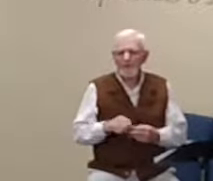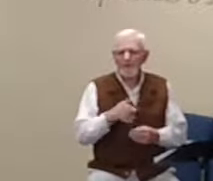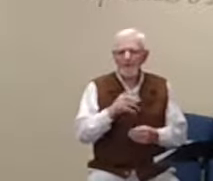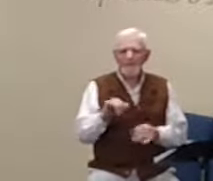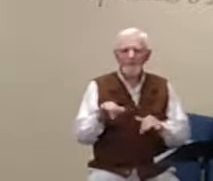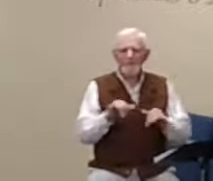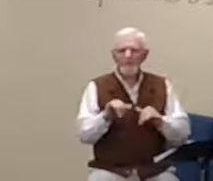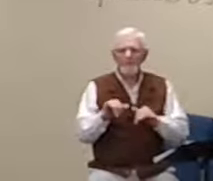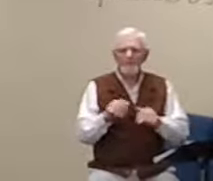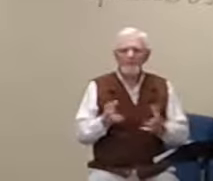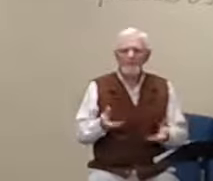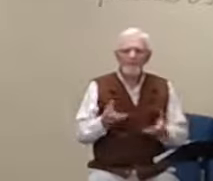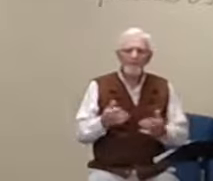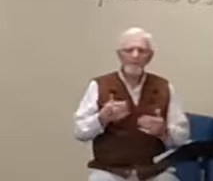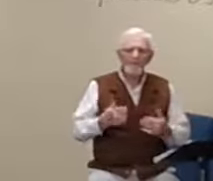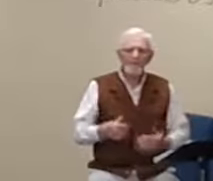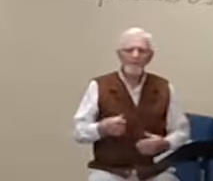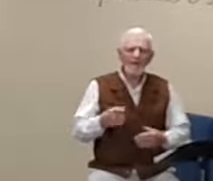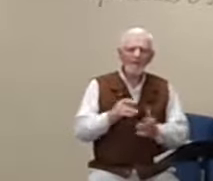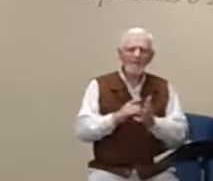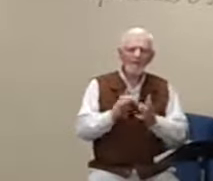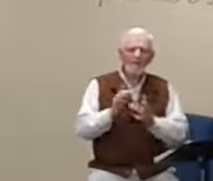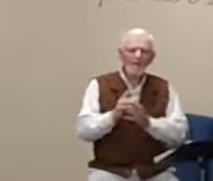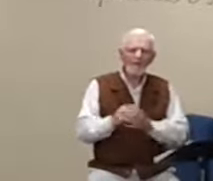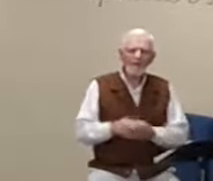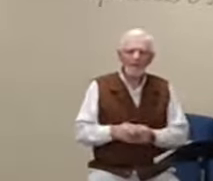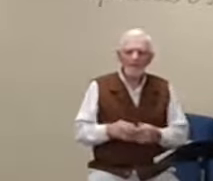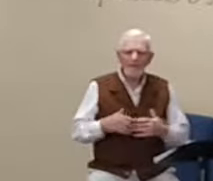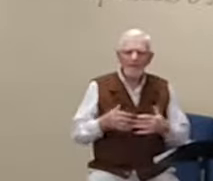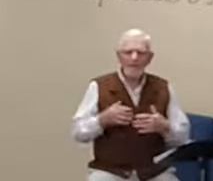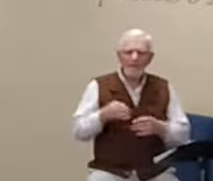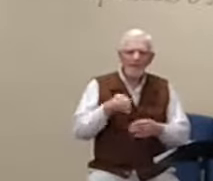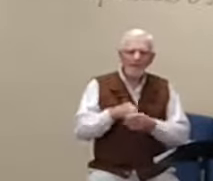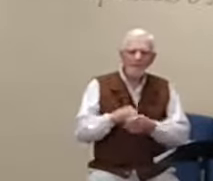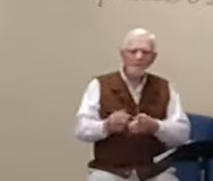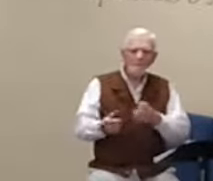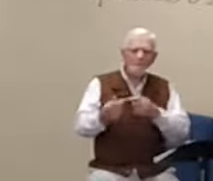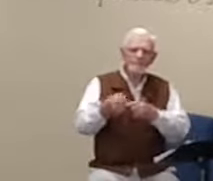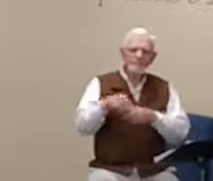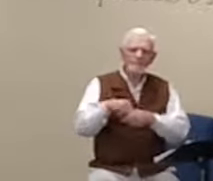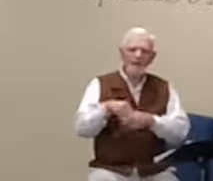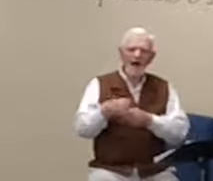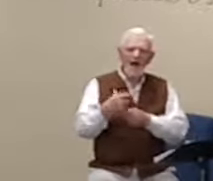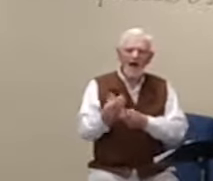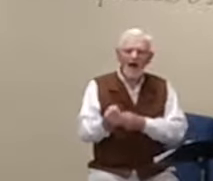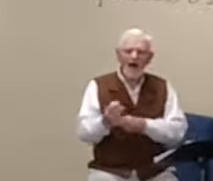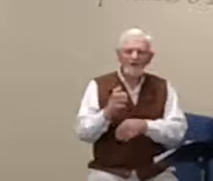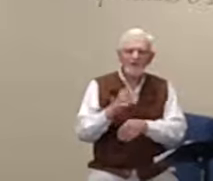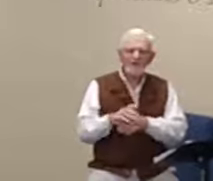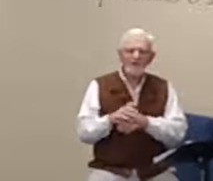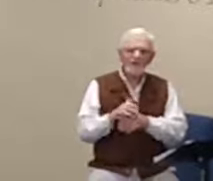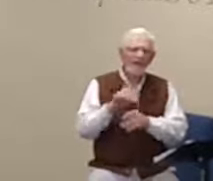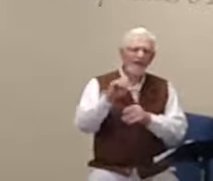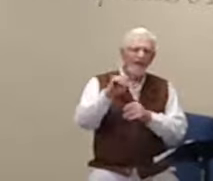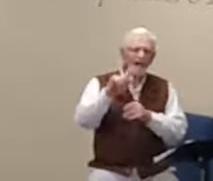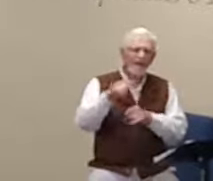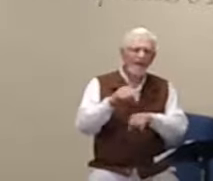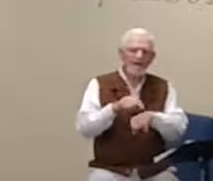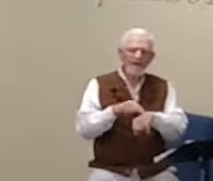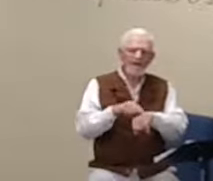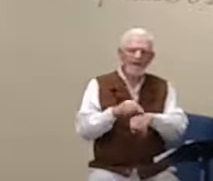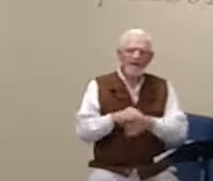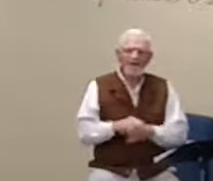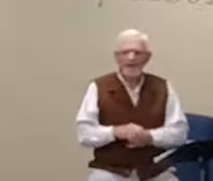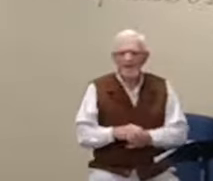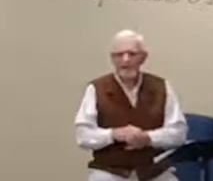same thing here, just the body of Christ, it breathes in and it breathes out. You know, people come and they go. And churches, over time, I was talking to Brother Dr.